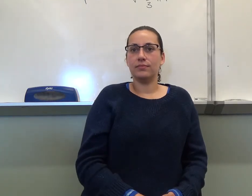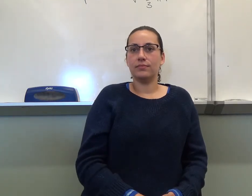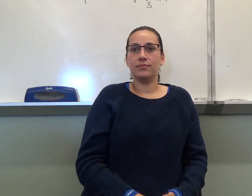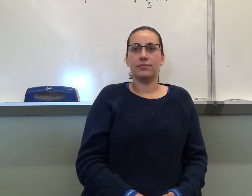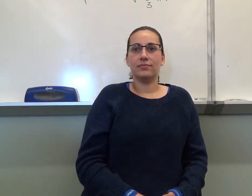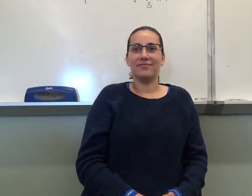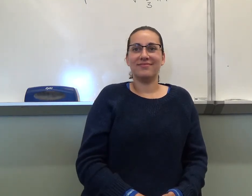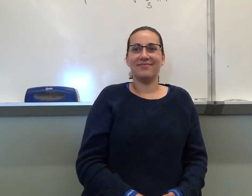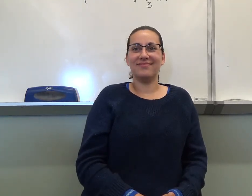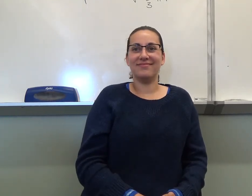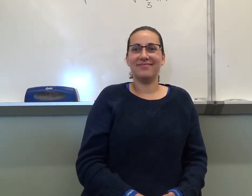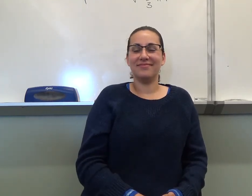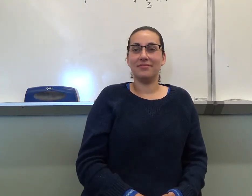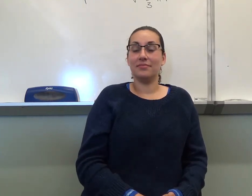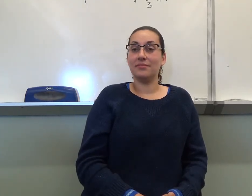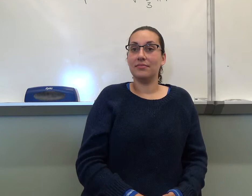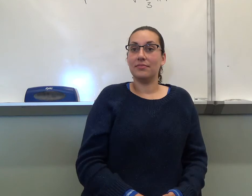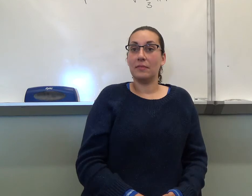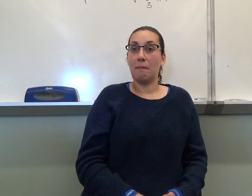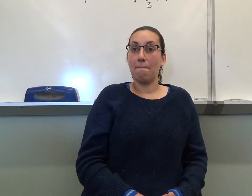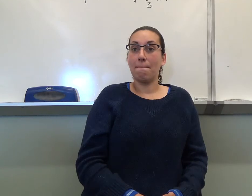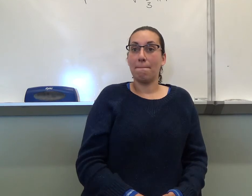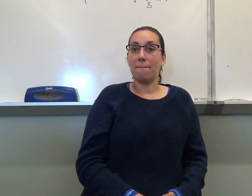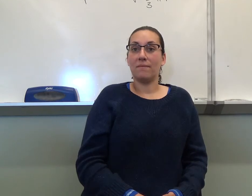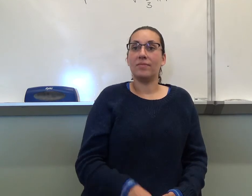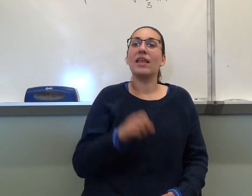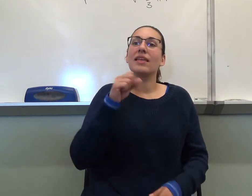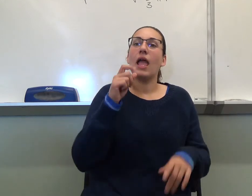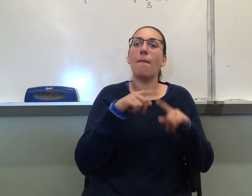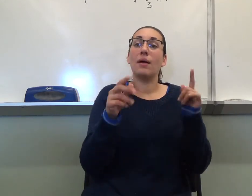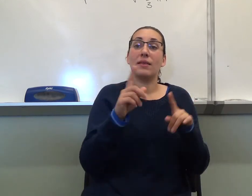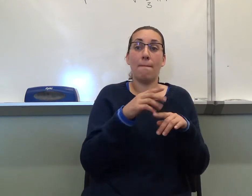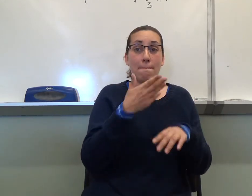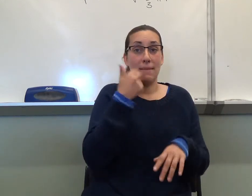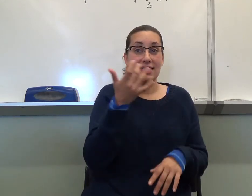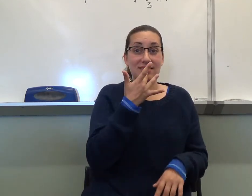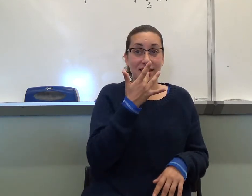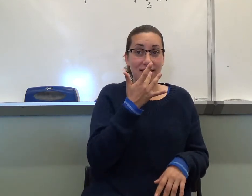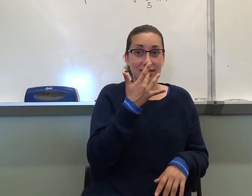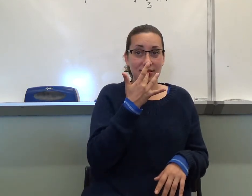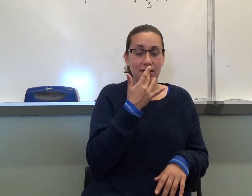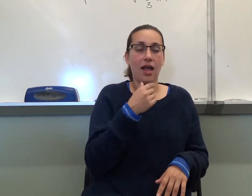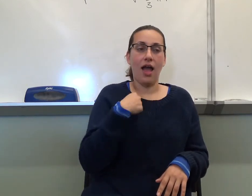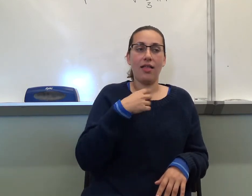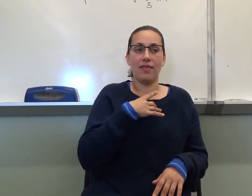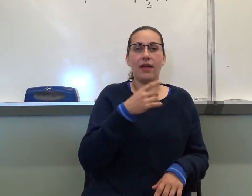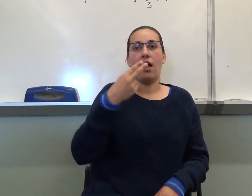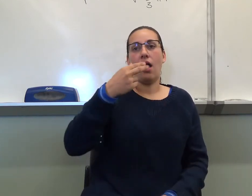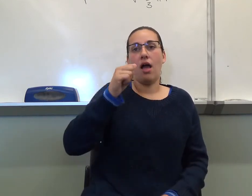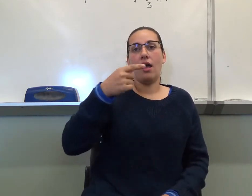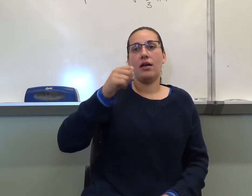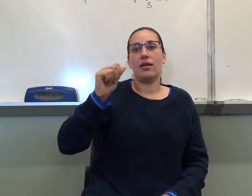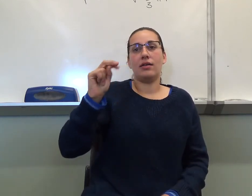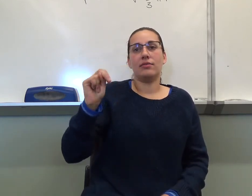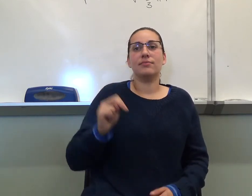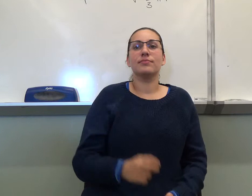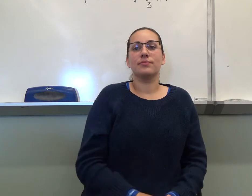used anymore, but just, you know, be patient. It looks like in 2003